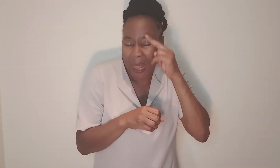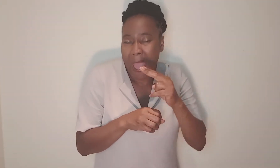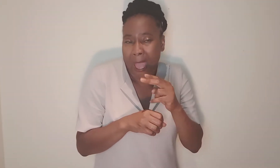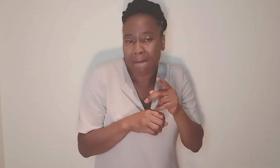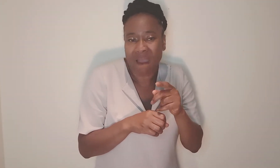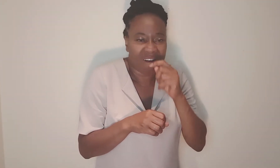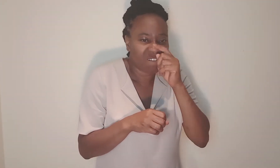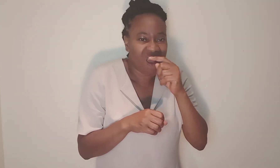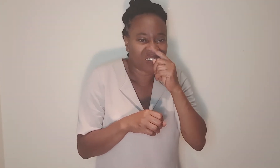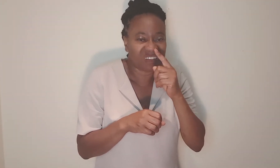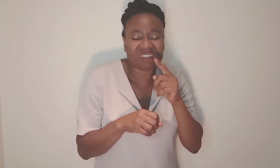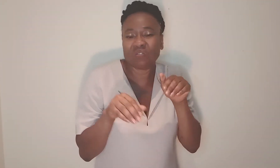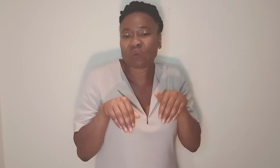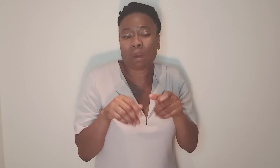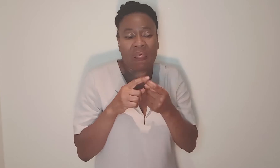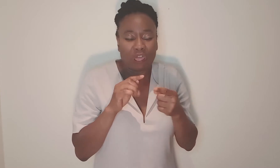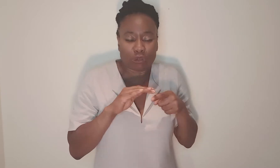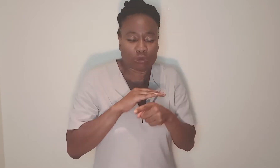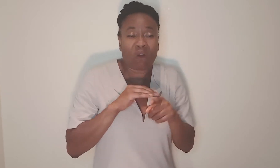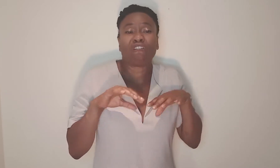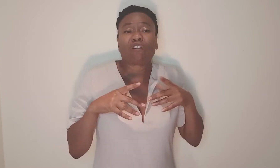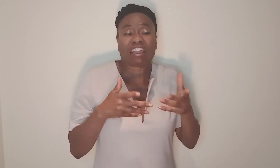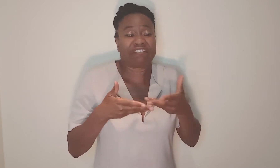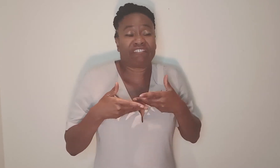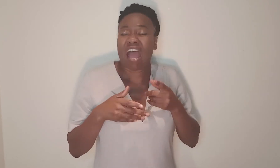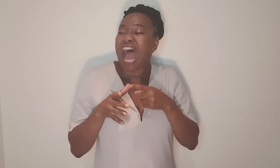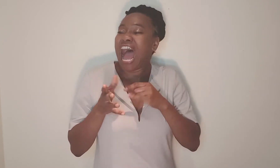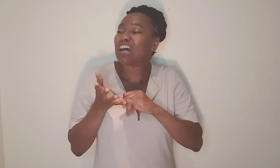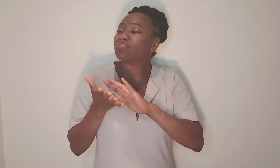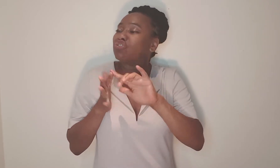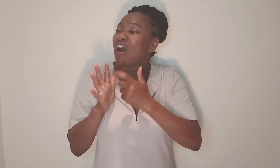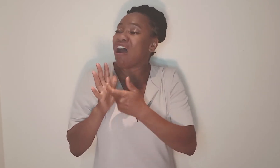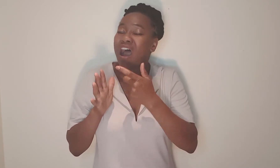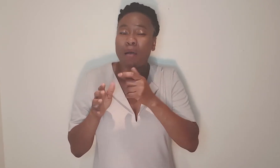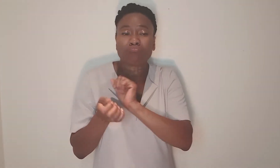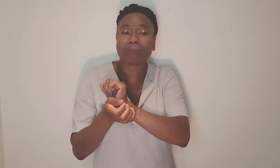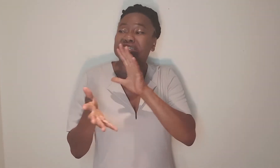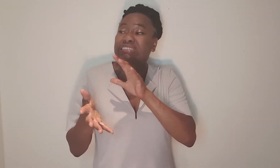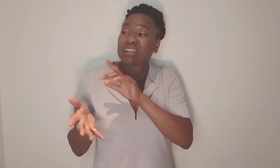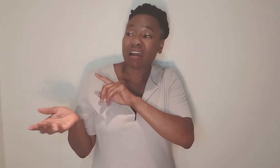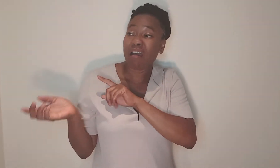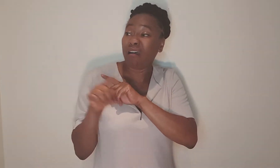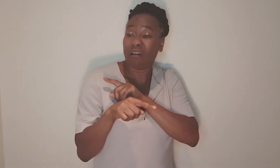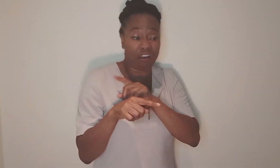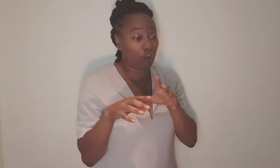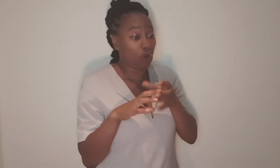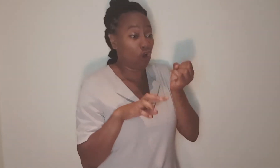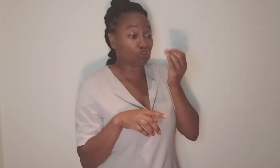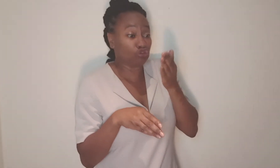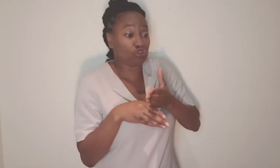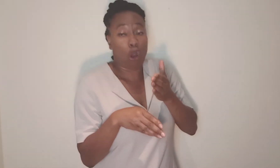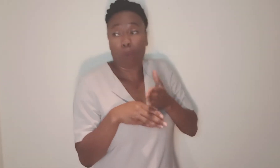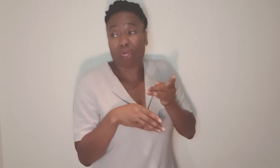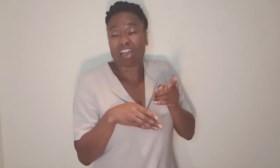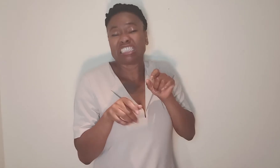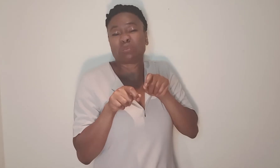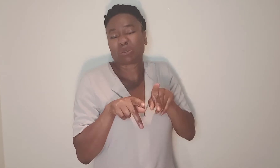deli up by the tube, giving out free samples they were. Asher got a job there right out of Feltham, some reintegration scheme. And he called me